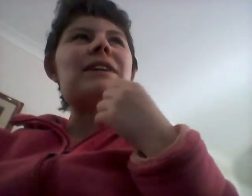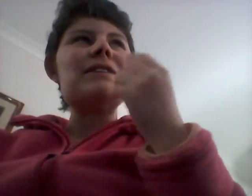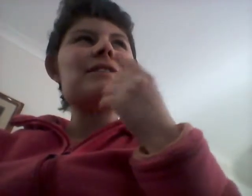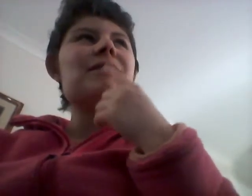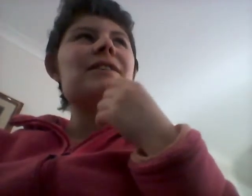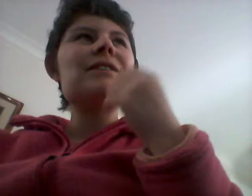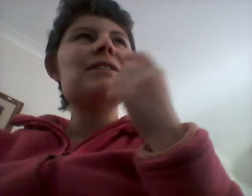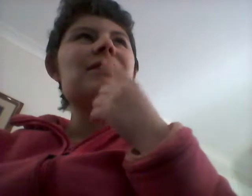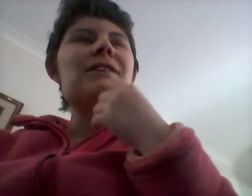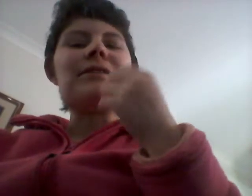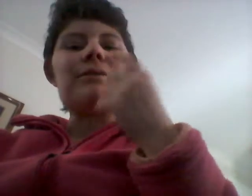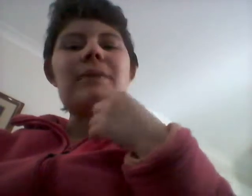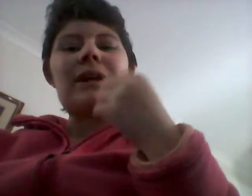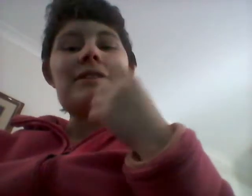Red. Red.